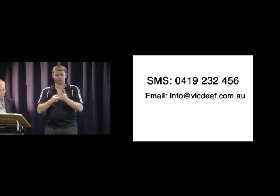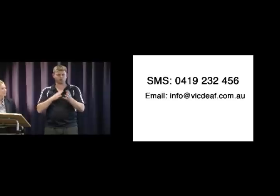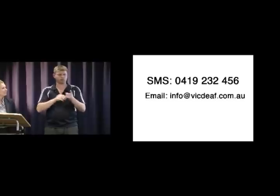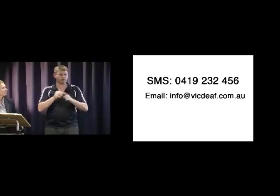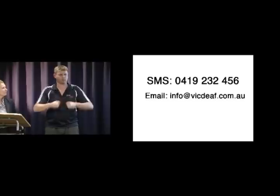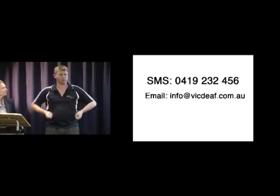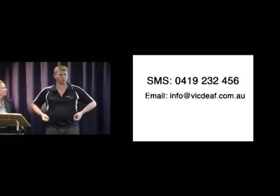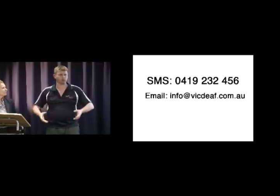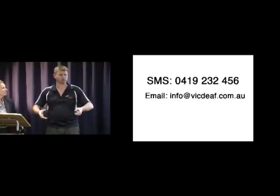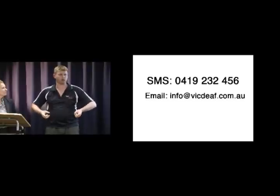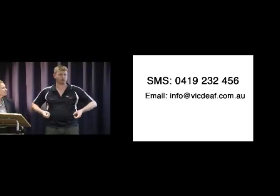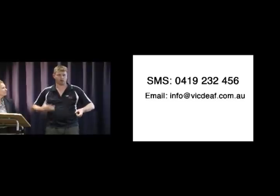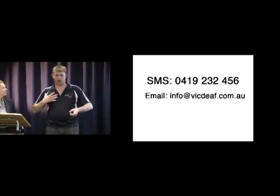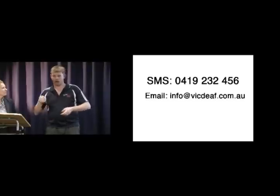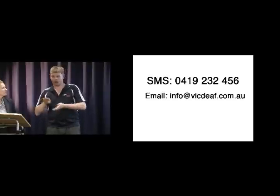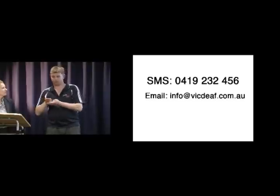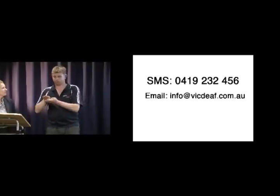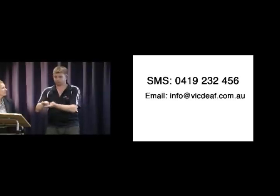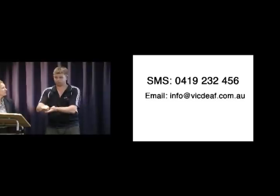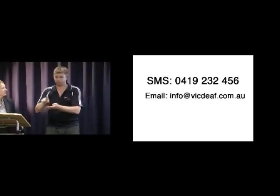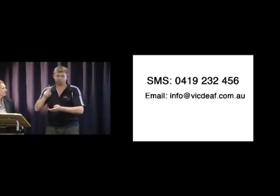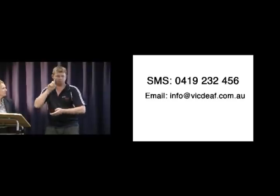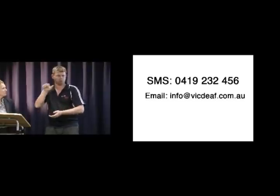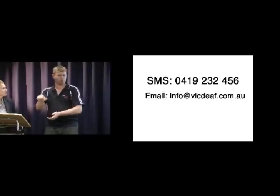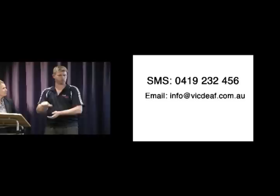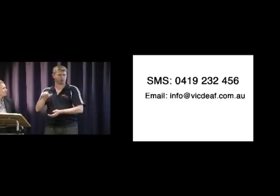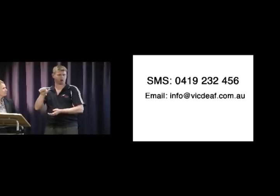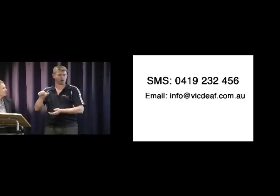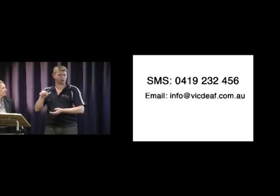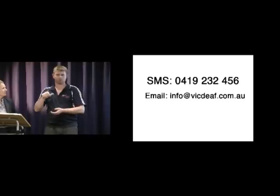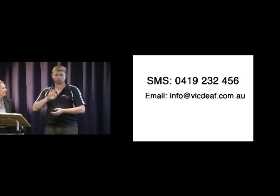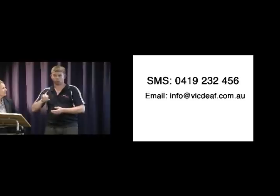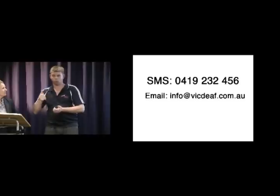environment, so we need to be mindful of that.